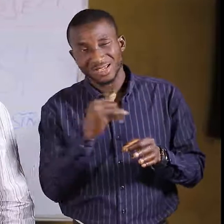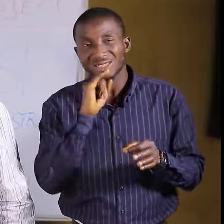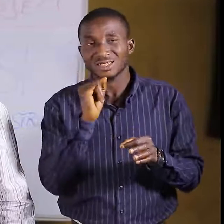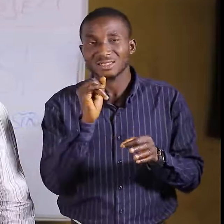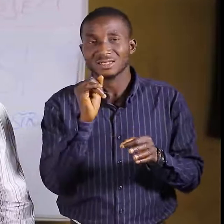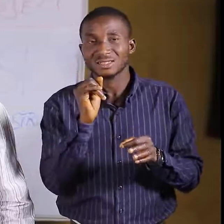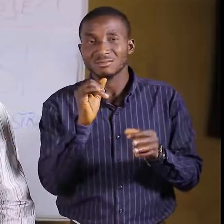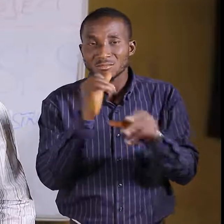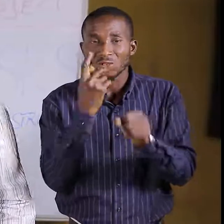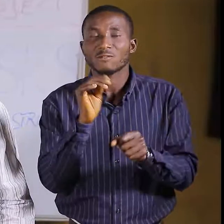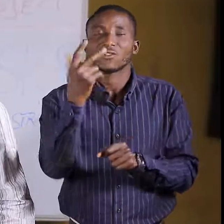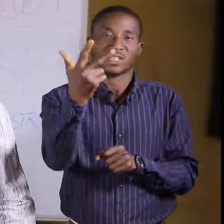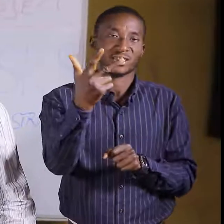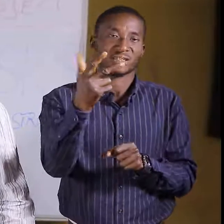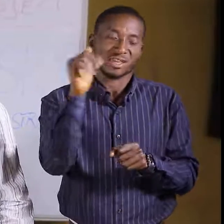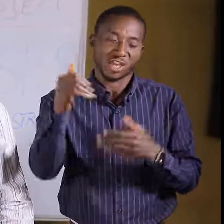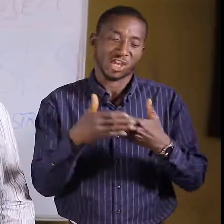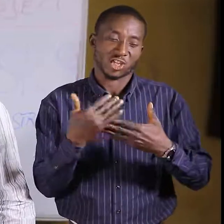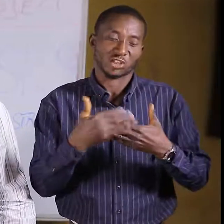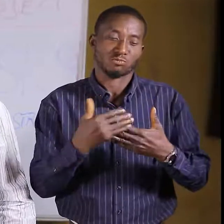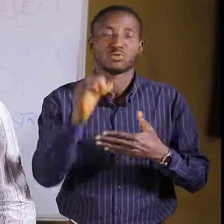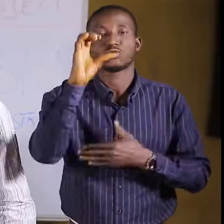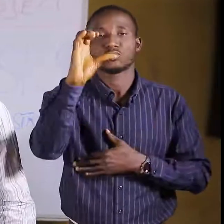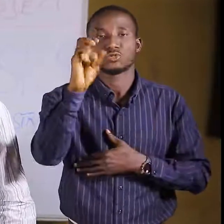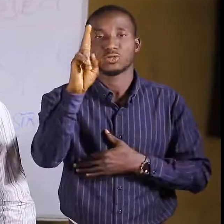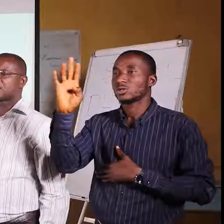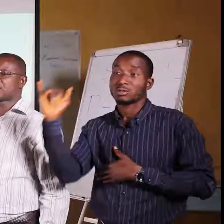the simple cubic unit cell,